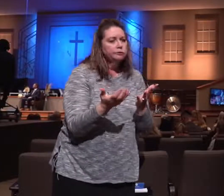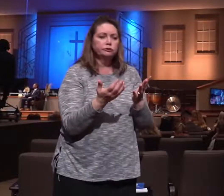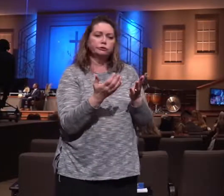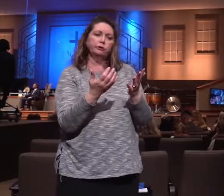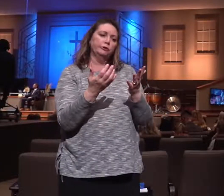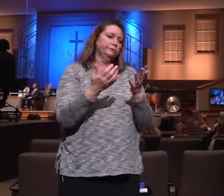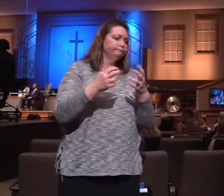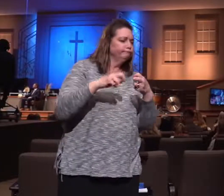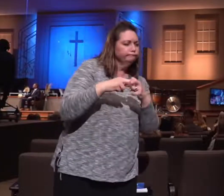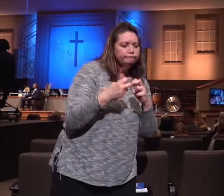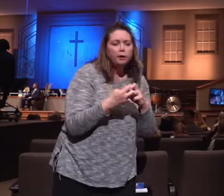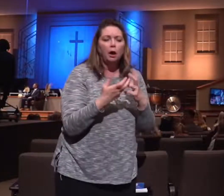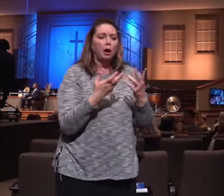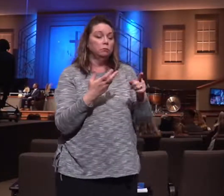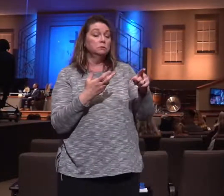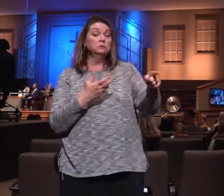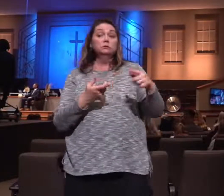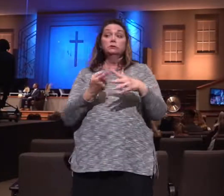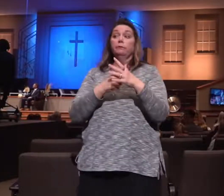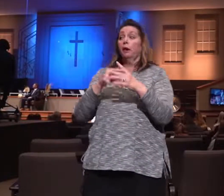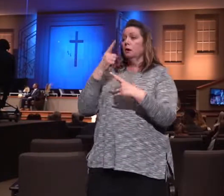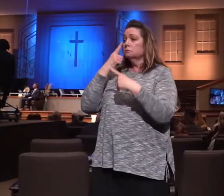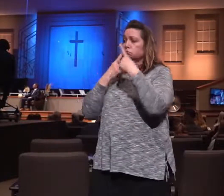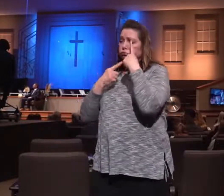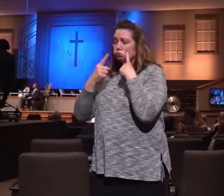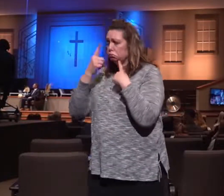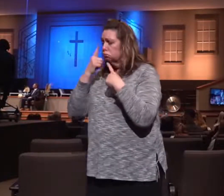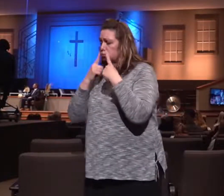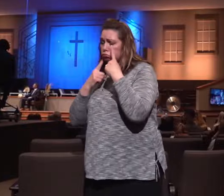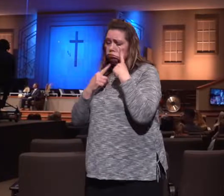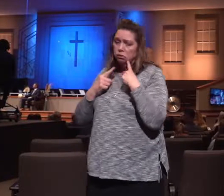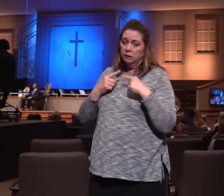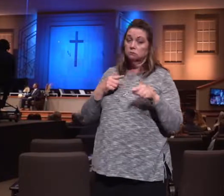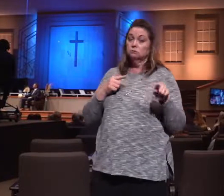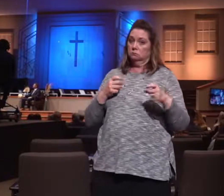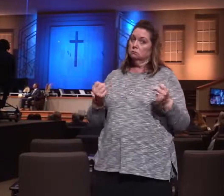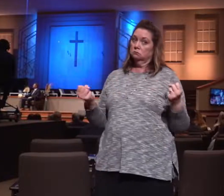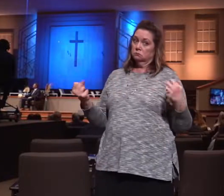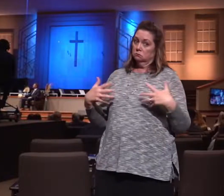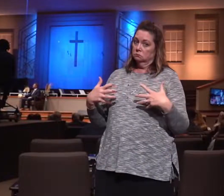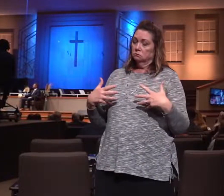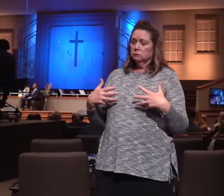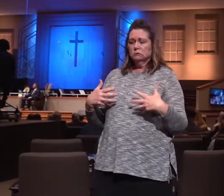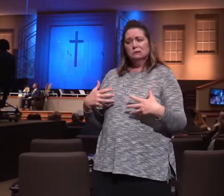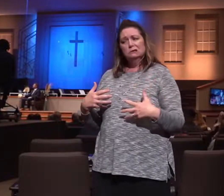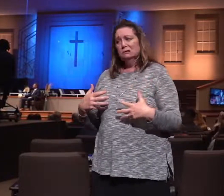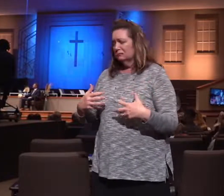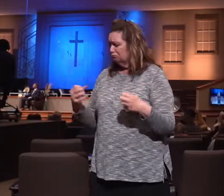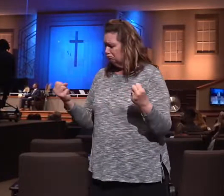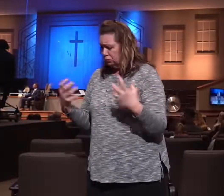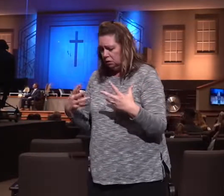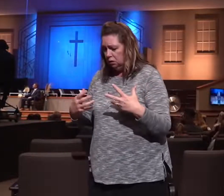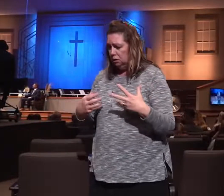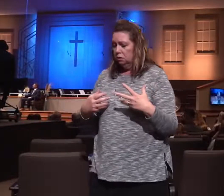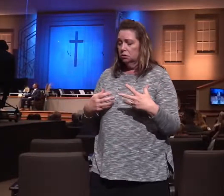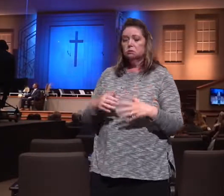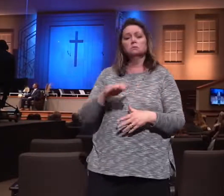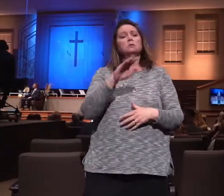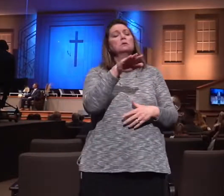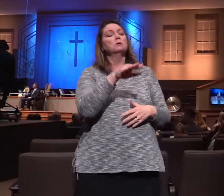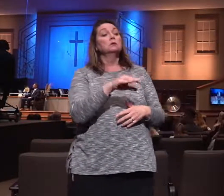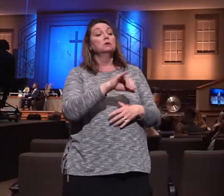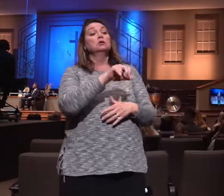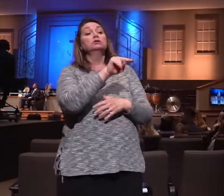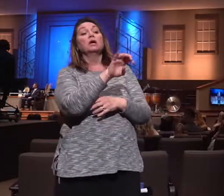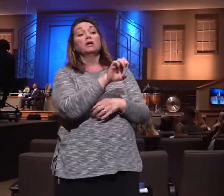facing, and she began to weep. You could tell she was very clearly scared of having received this diagnosis. And I said, Jane, if